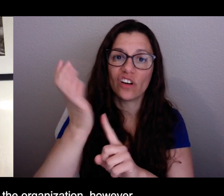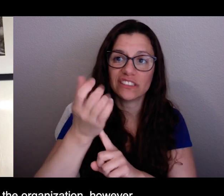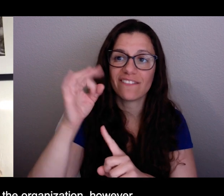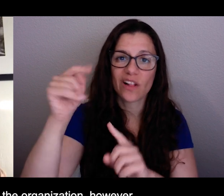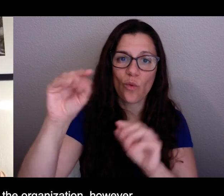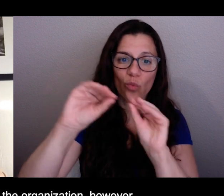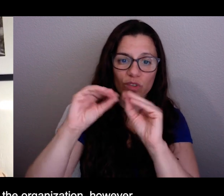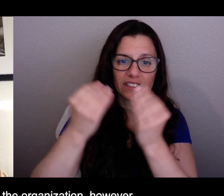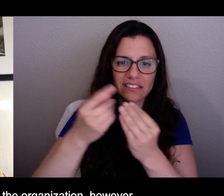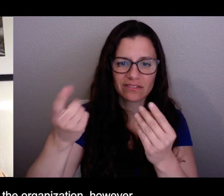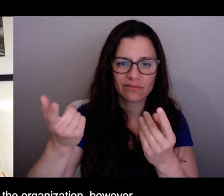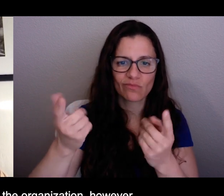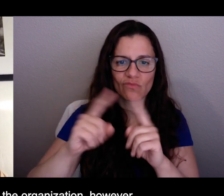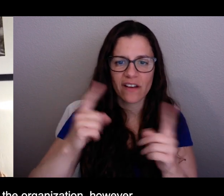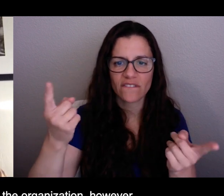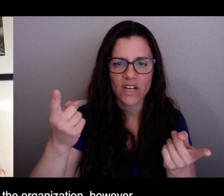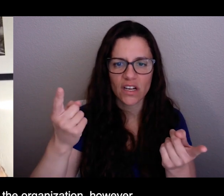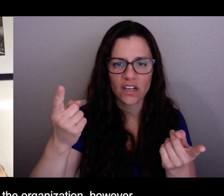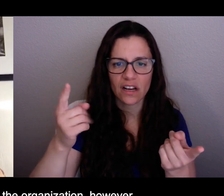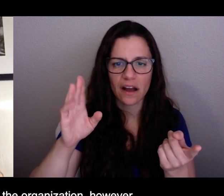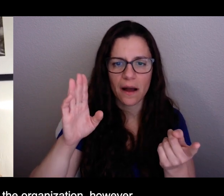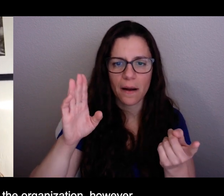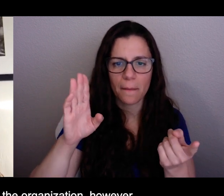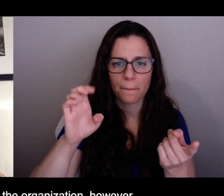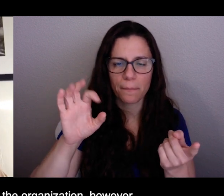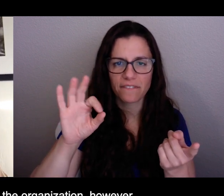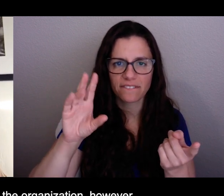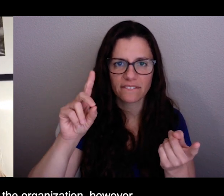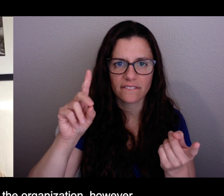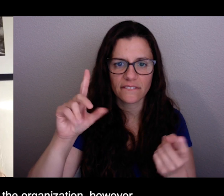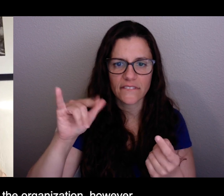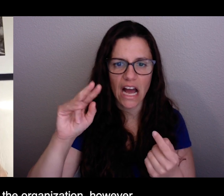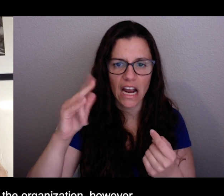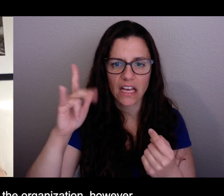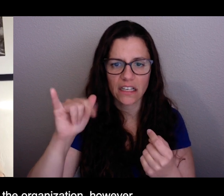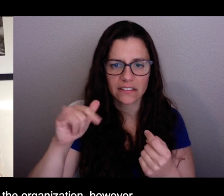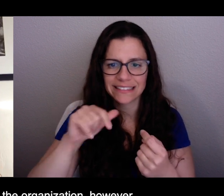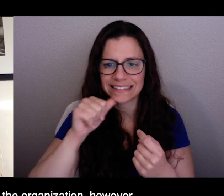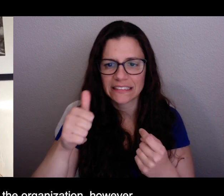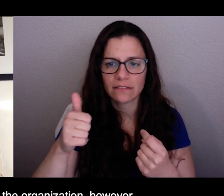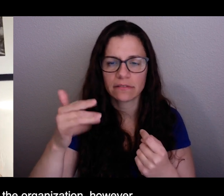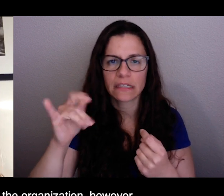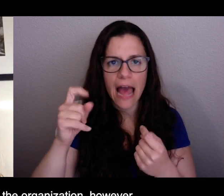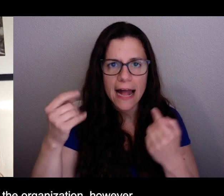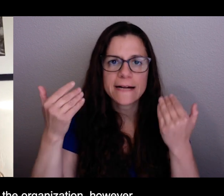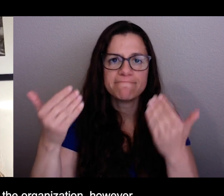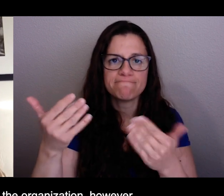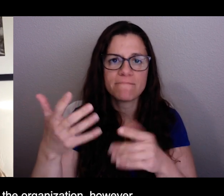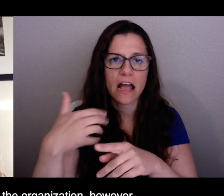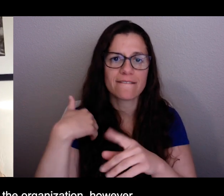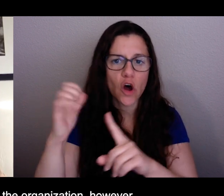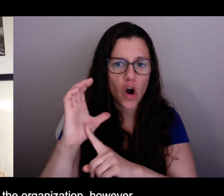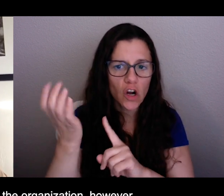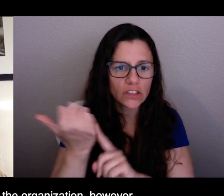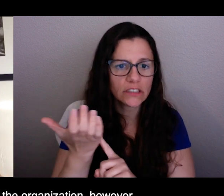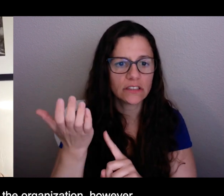the culture of the organization, however befuddlingly, did not yet have a